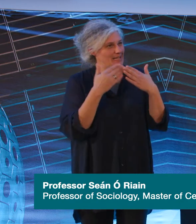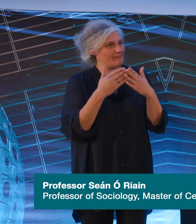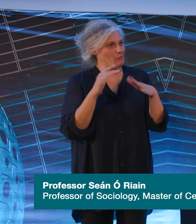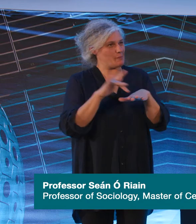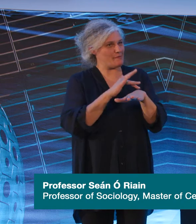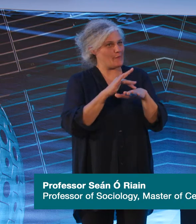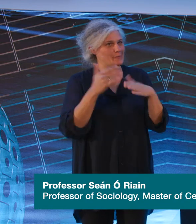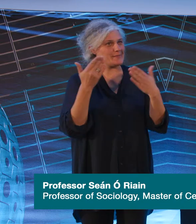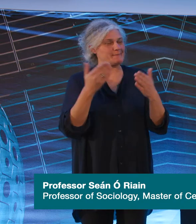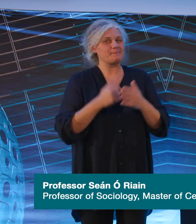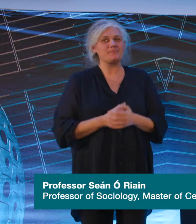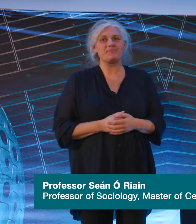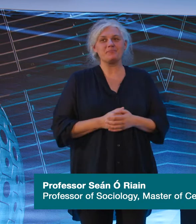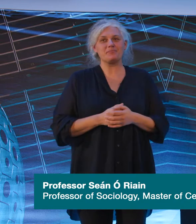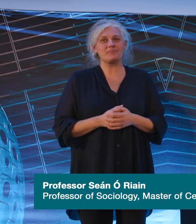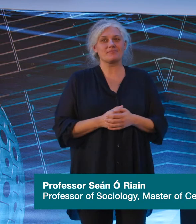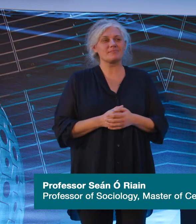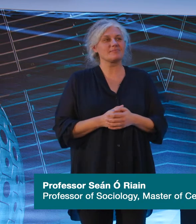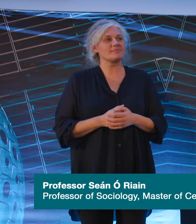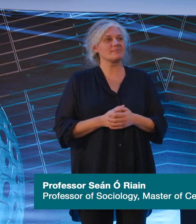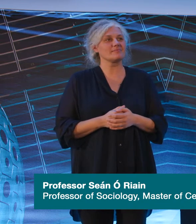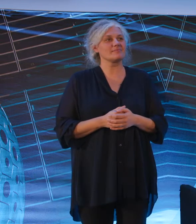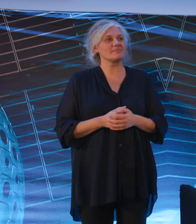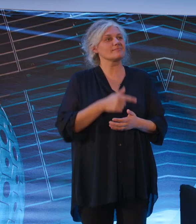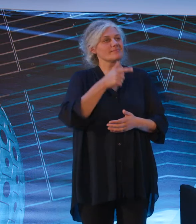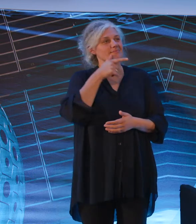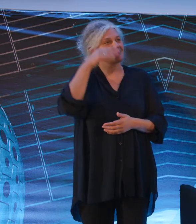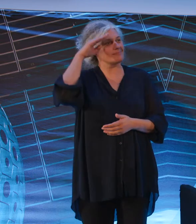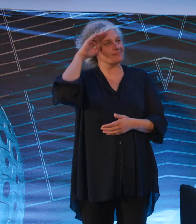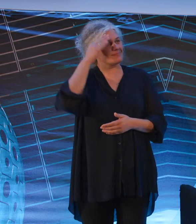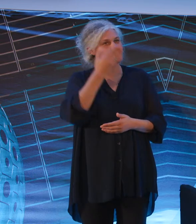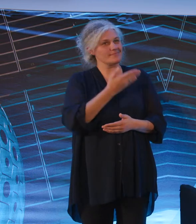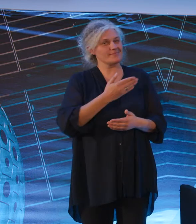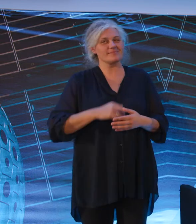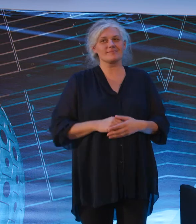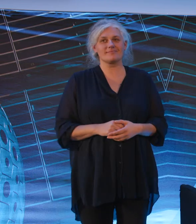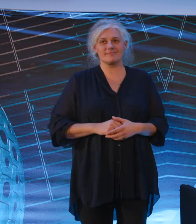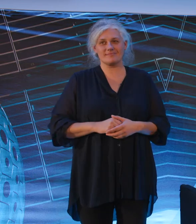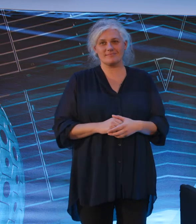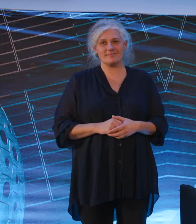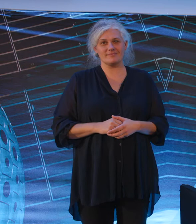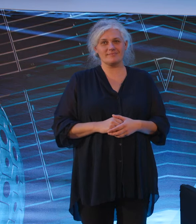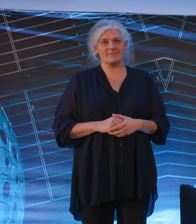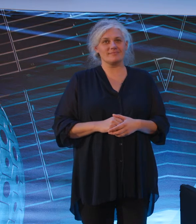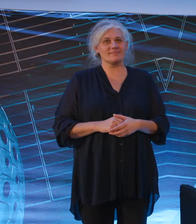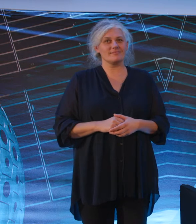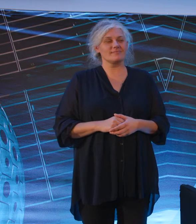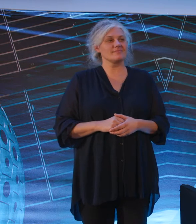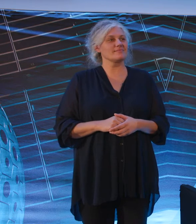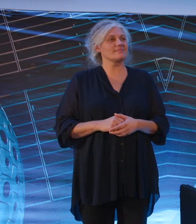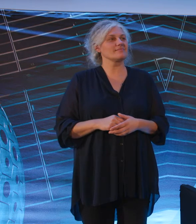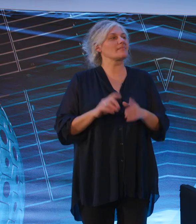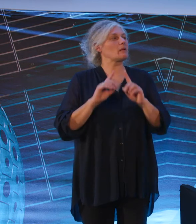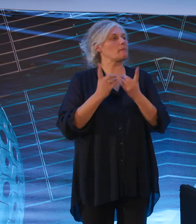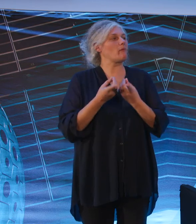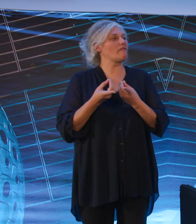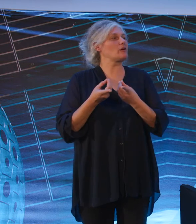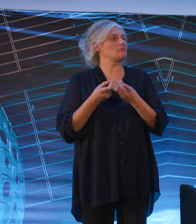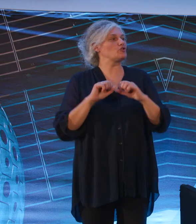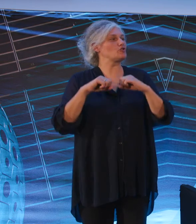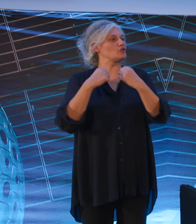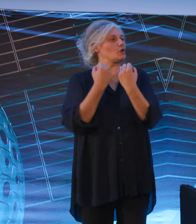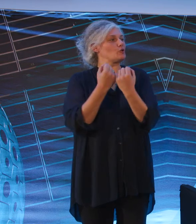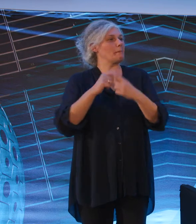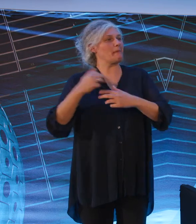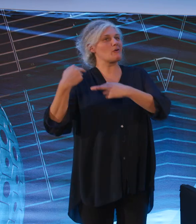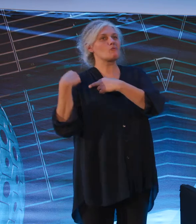performance. It's Misha Sean O'Rean, O'Rean Asoko Lierta from the Department of Sociology and the Centre for the Study of Politics.